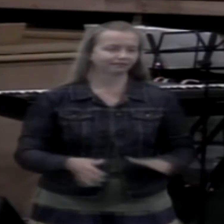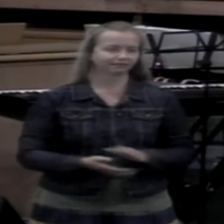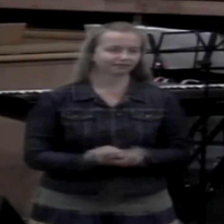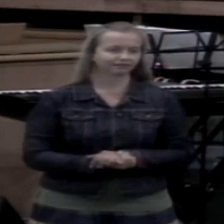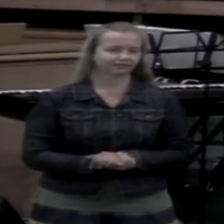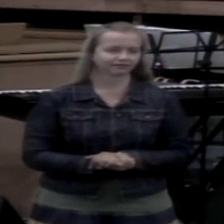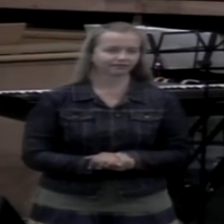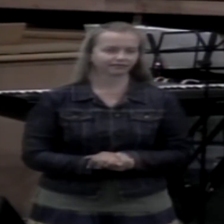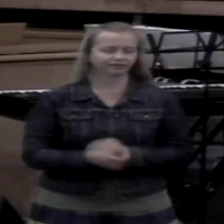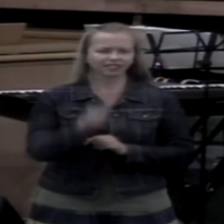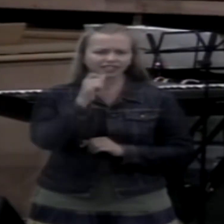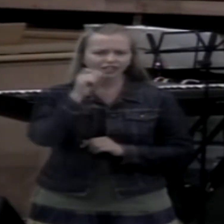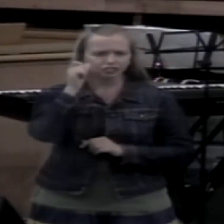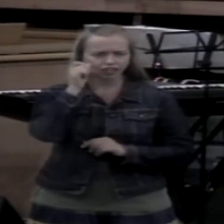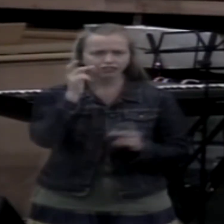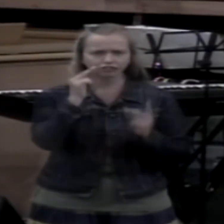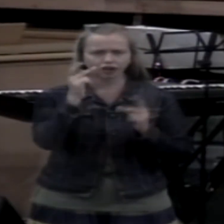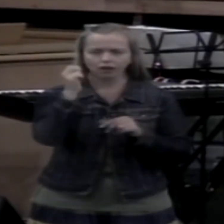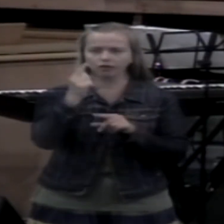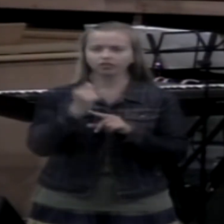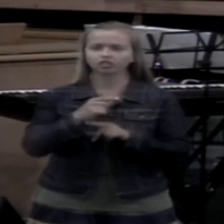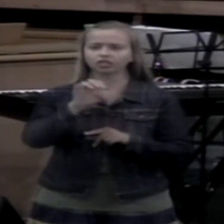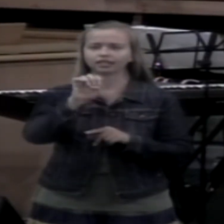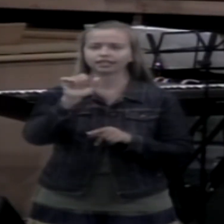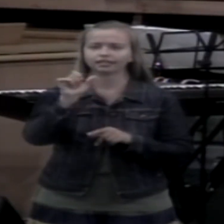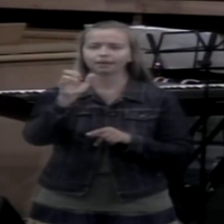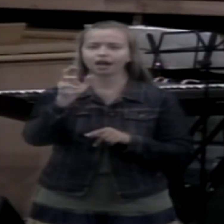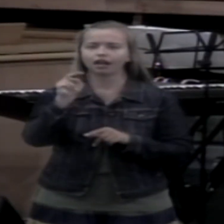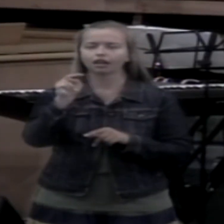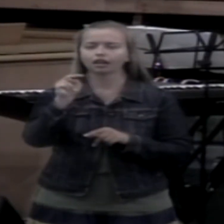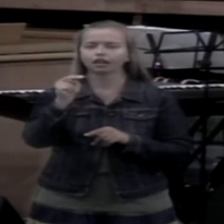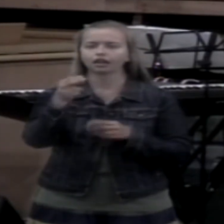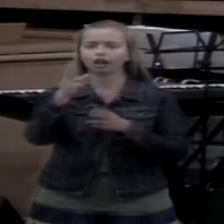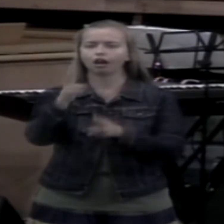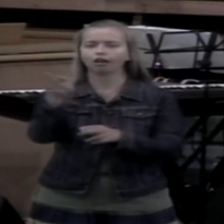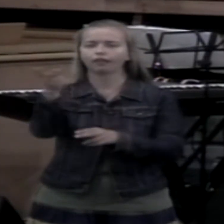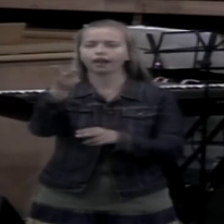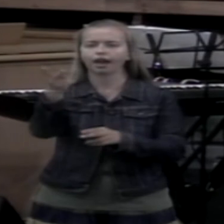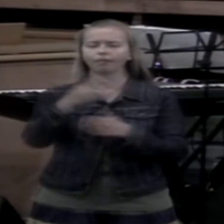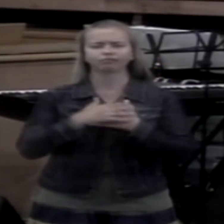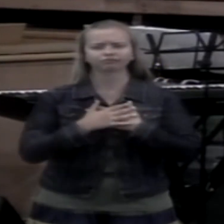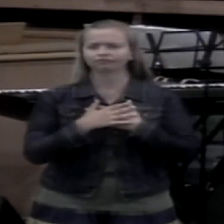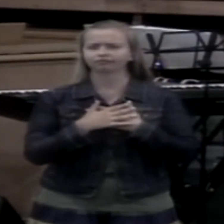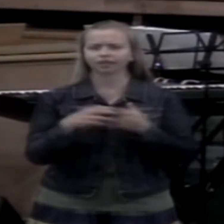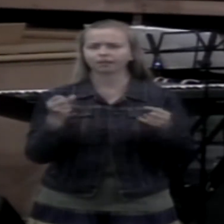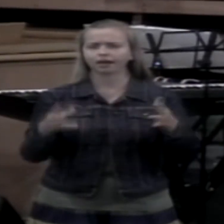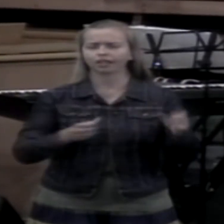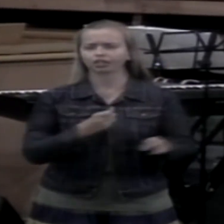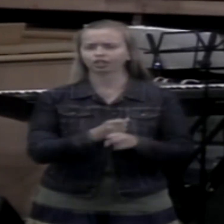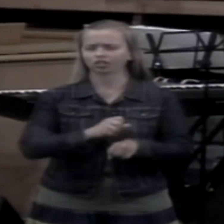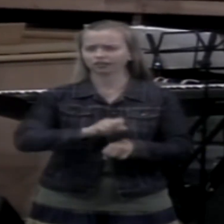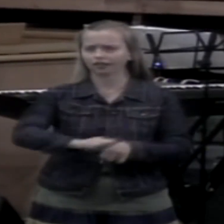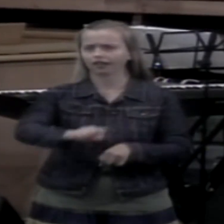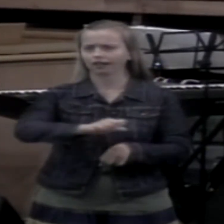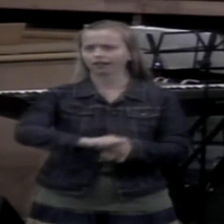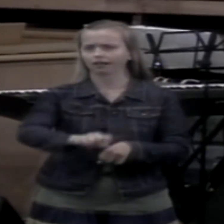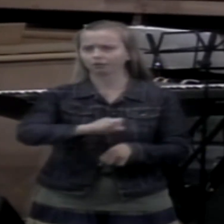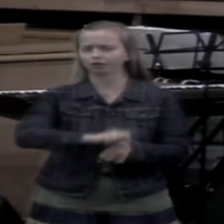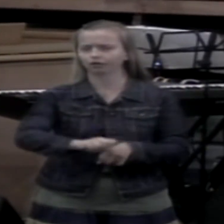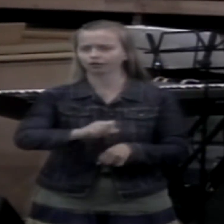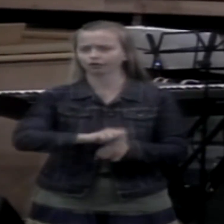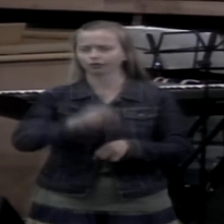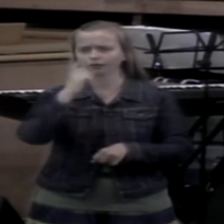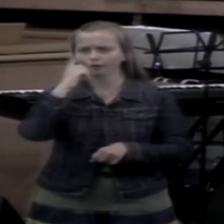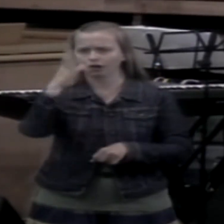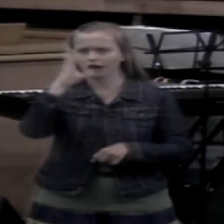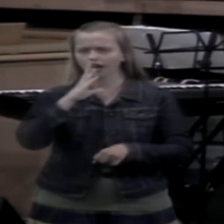Then yesterday, to see Brother and Sister Eastman honored for their many years of labor and service in the work of the